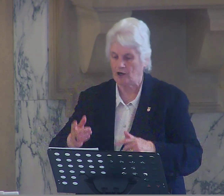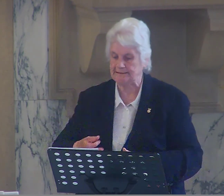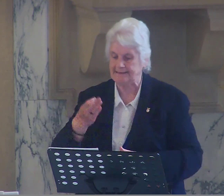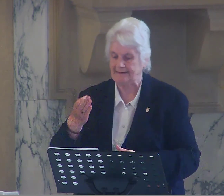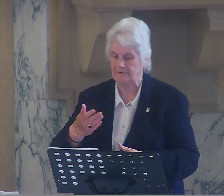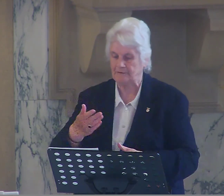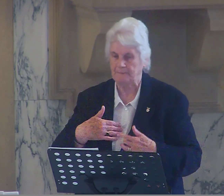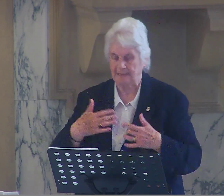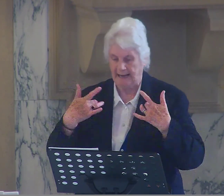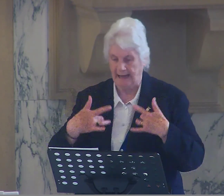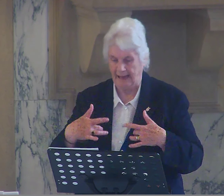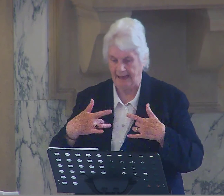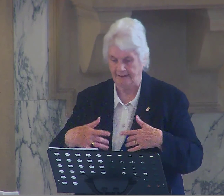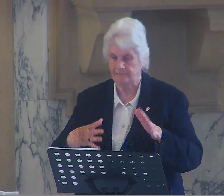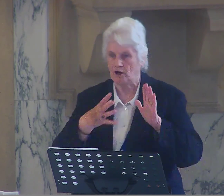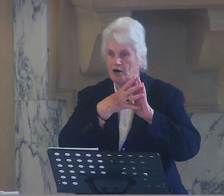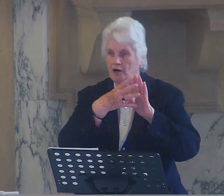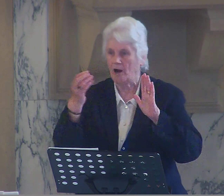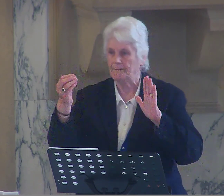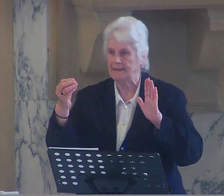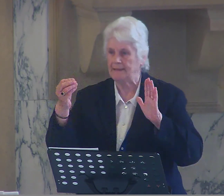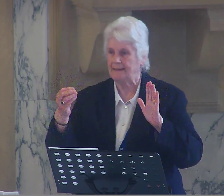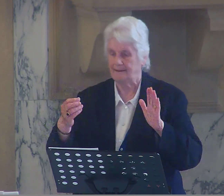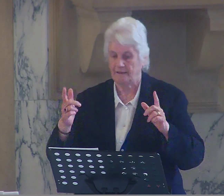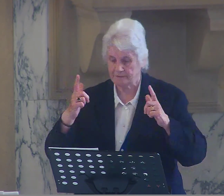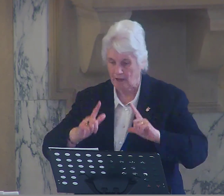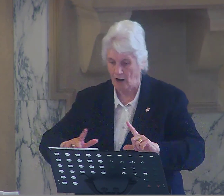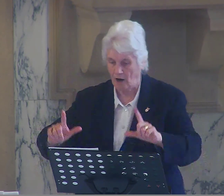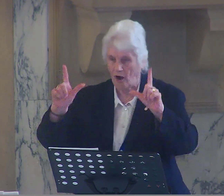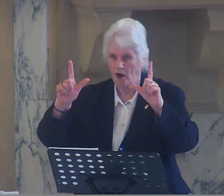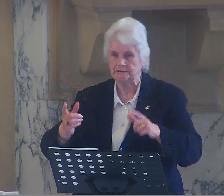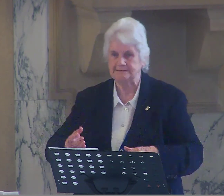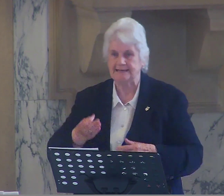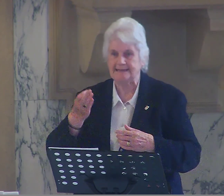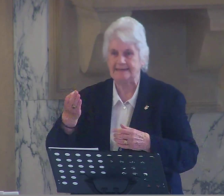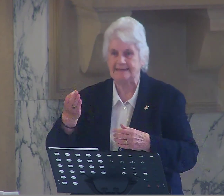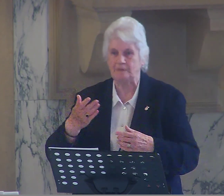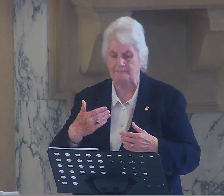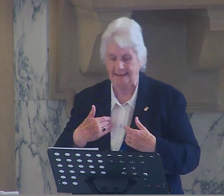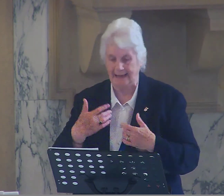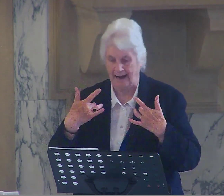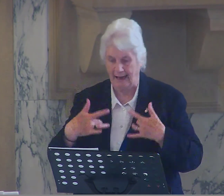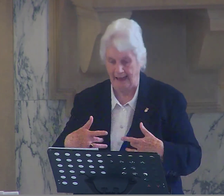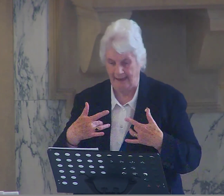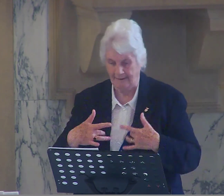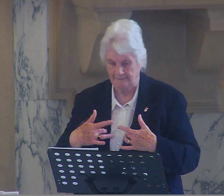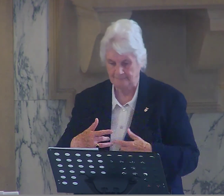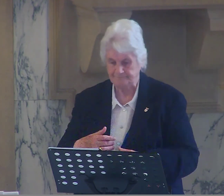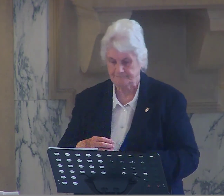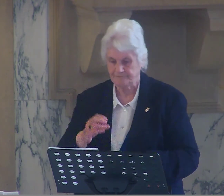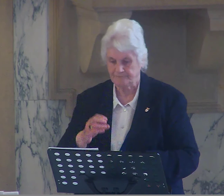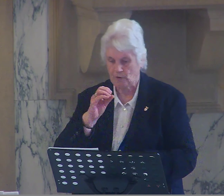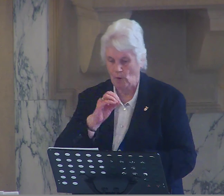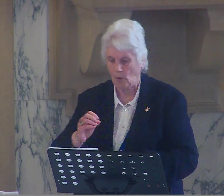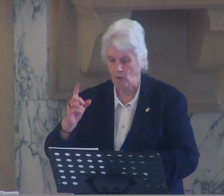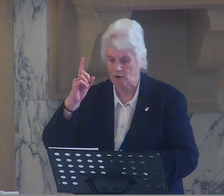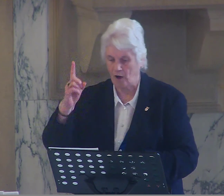Response: the Lord gives me life. Response: the Lord gives me